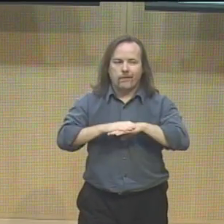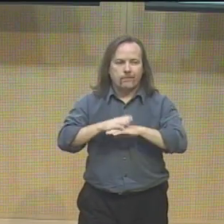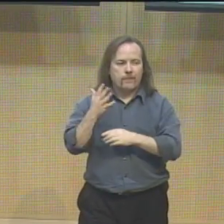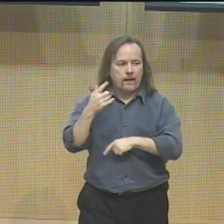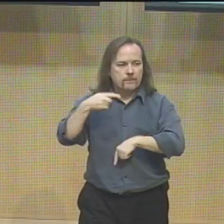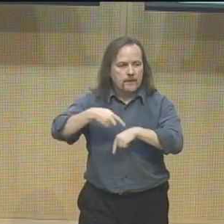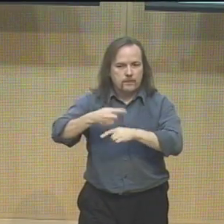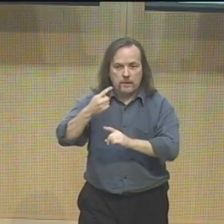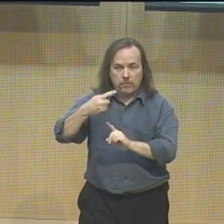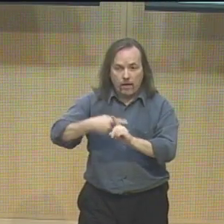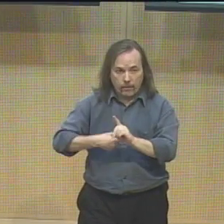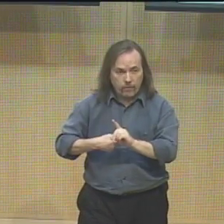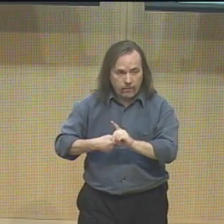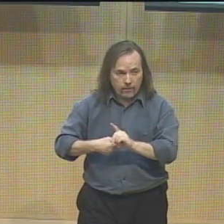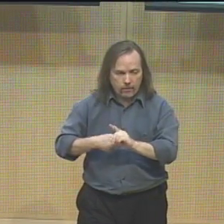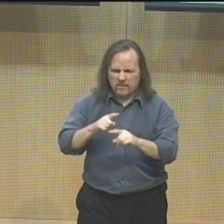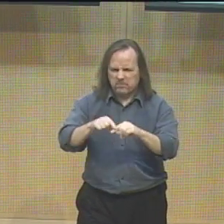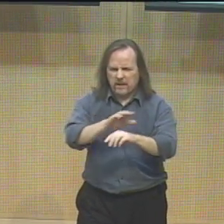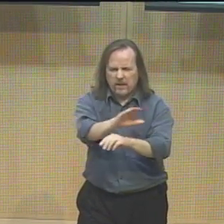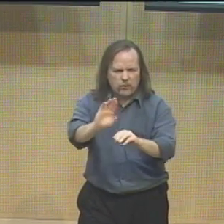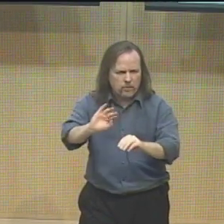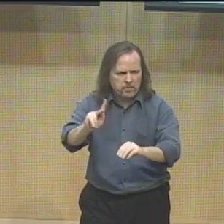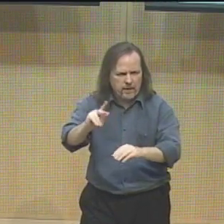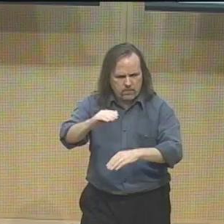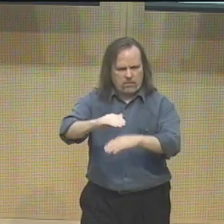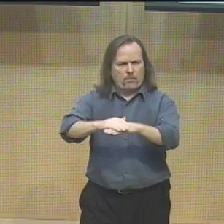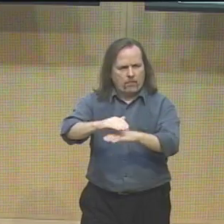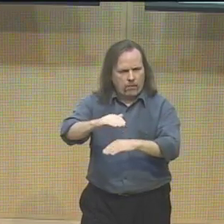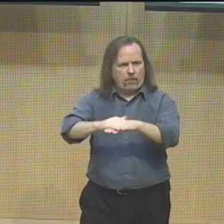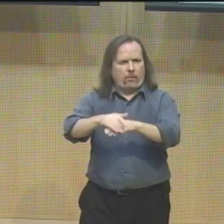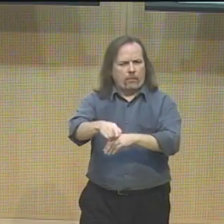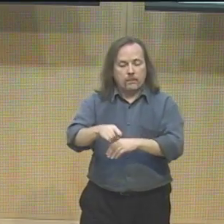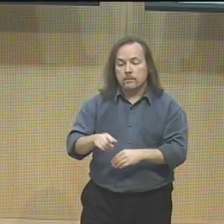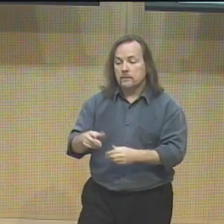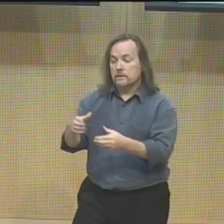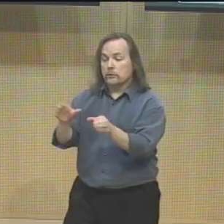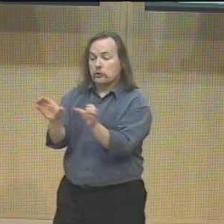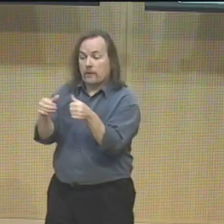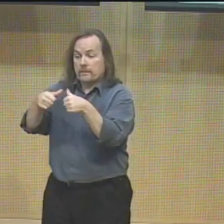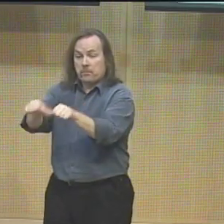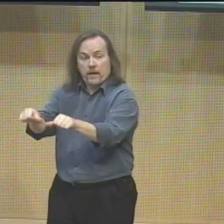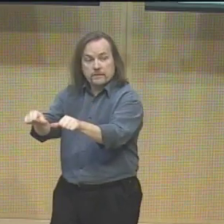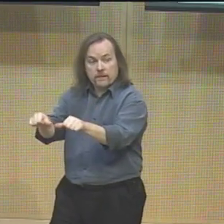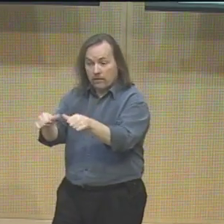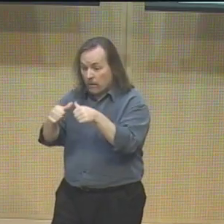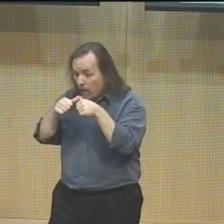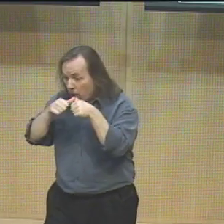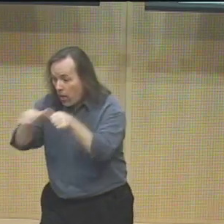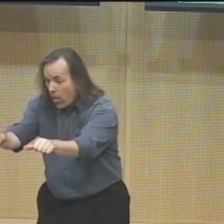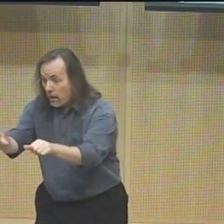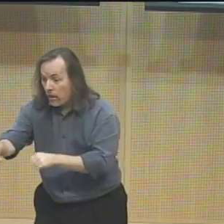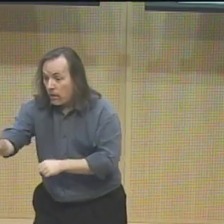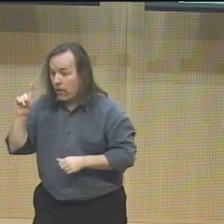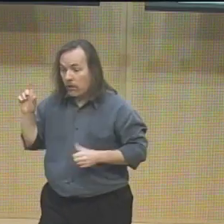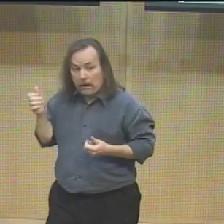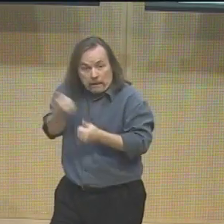out, but you can only usually withdraw money limited time during the month, maybe up to 5 times a